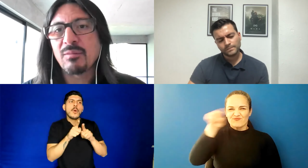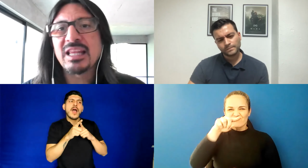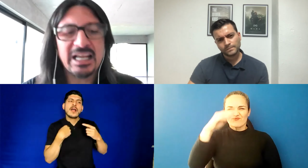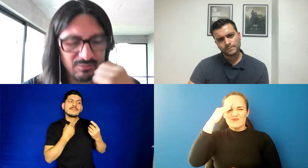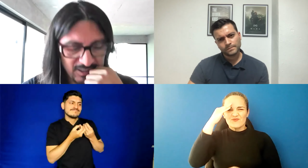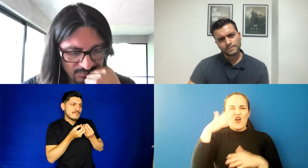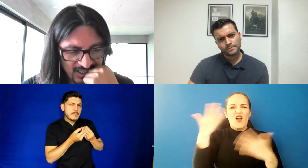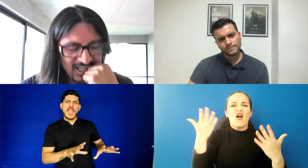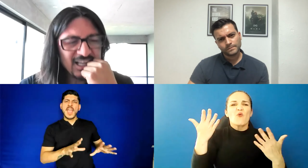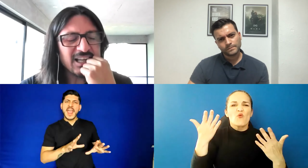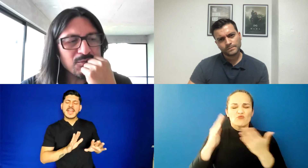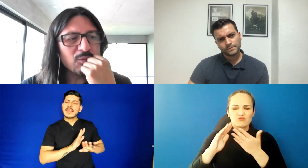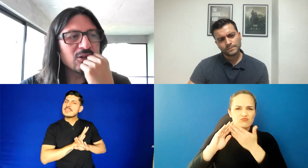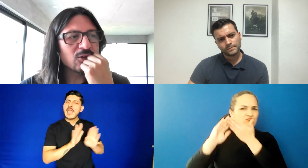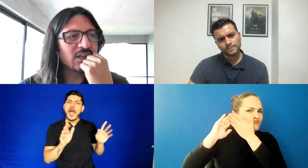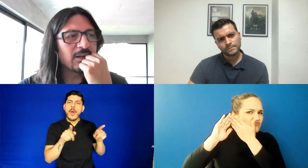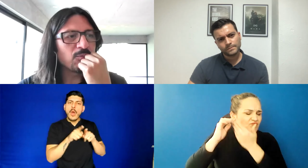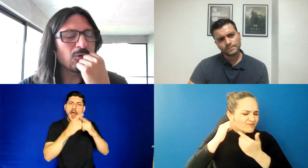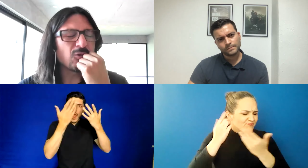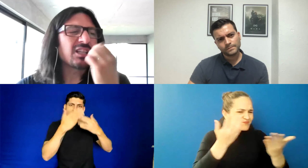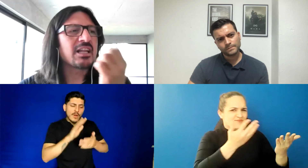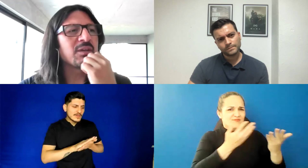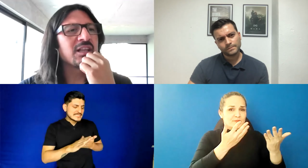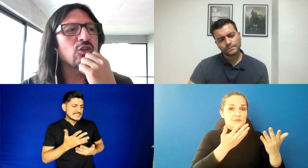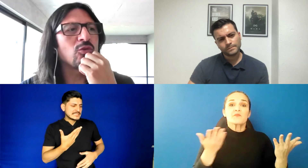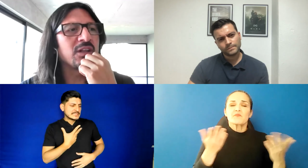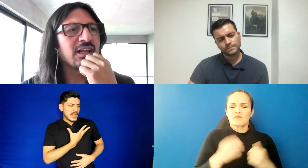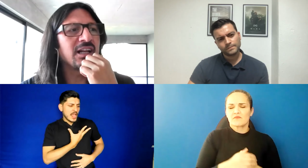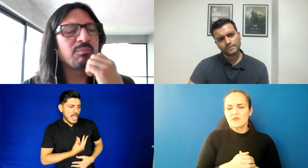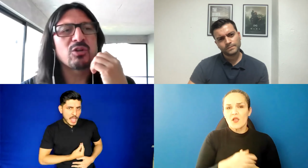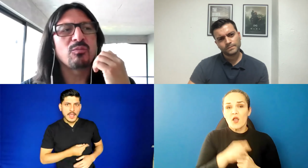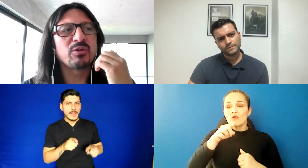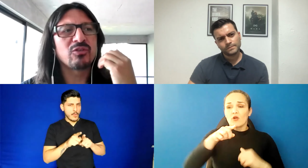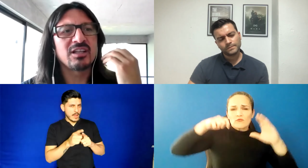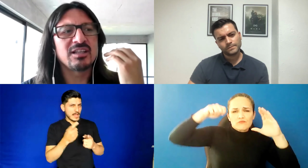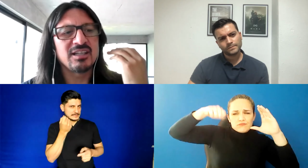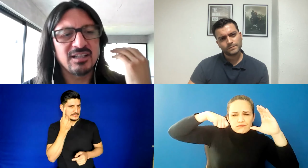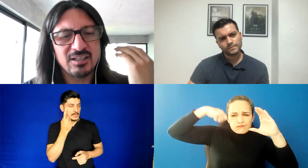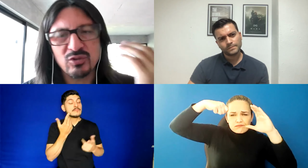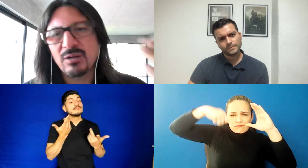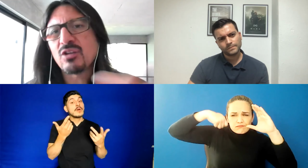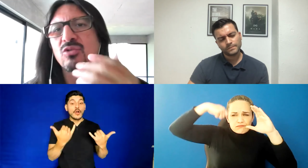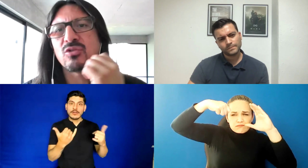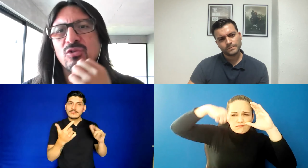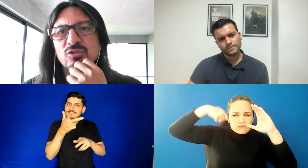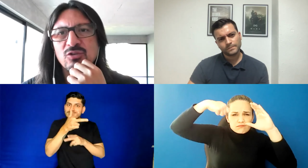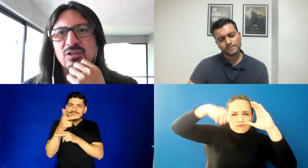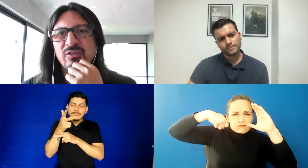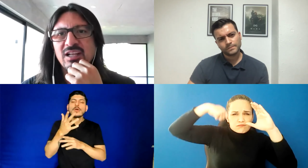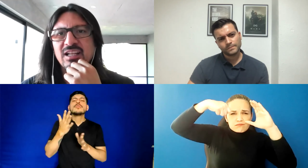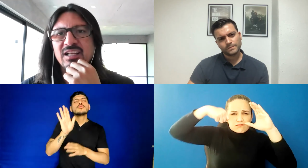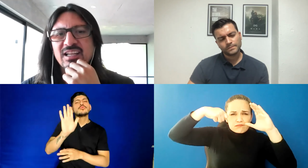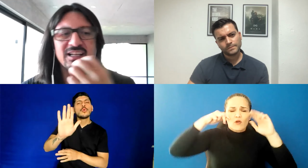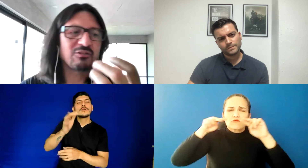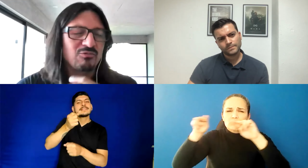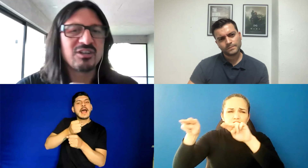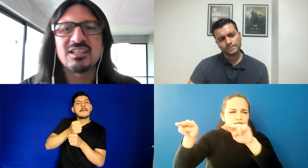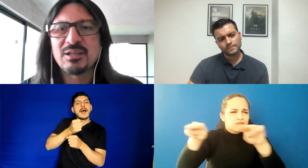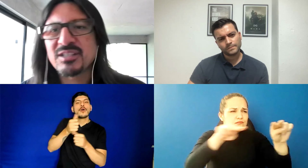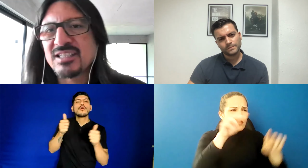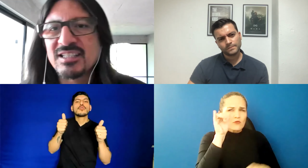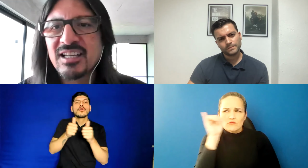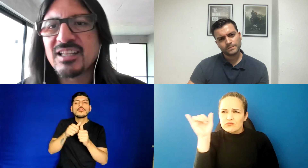loss. We know about irreparable loss, but at what point, not necessarily in the documentary, that as part of